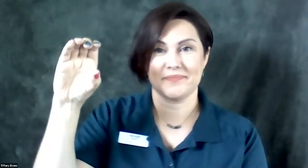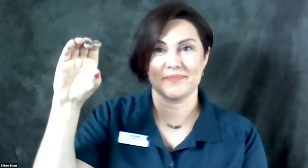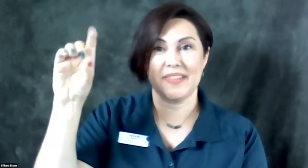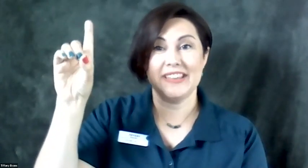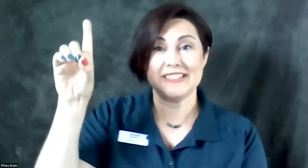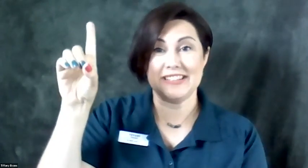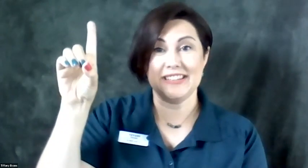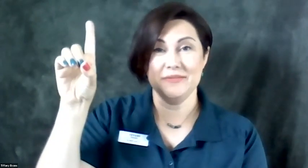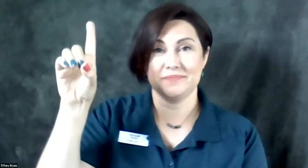D